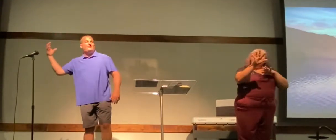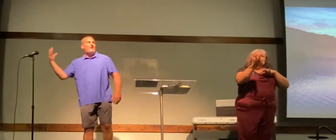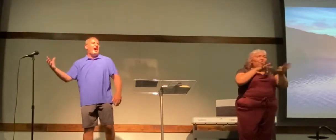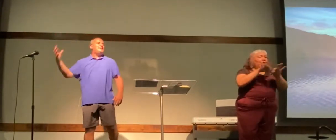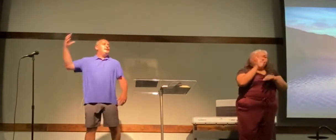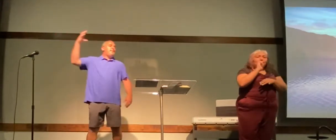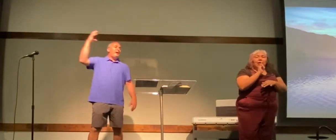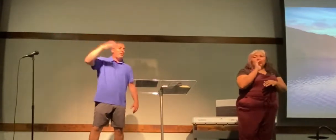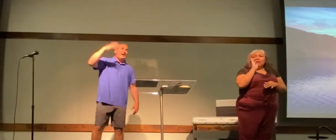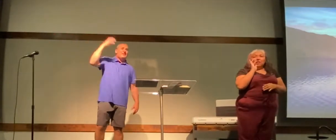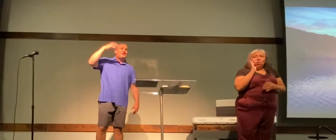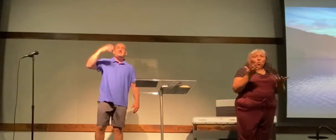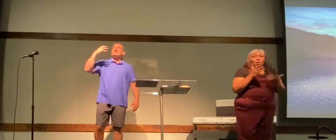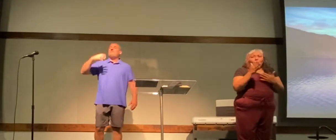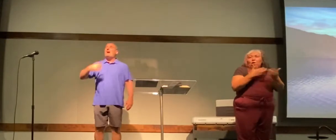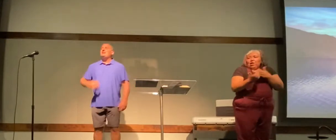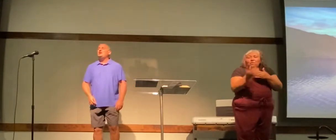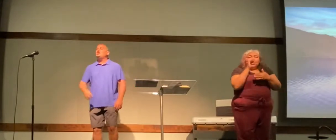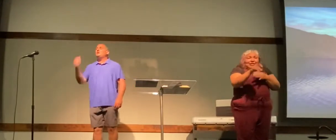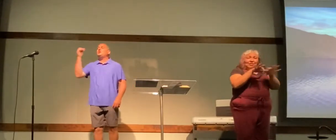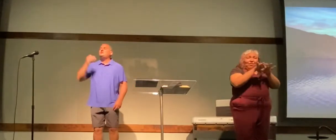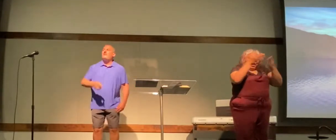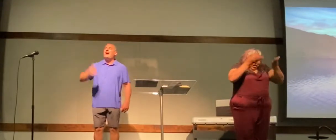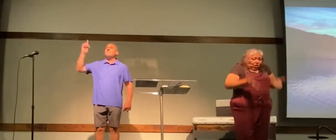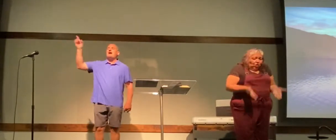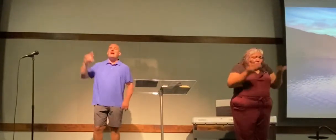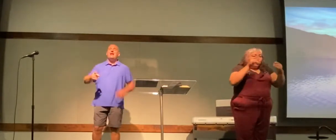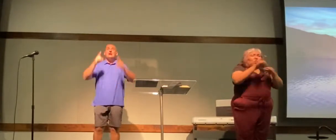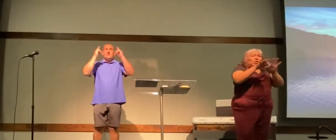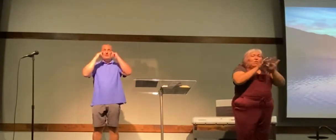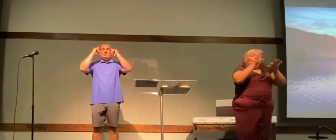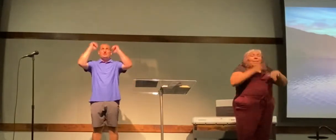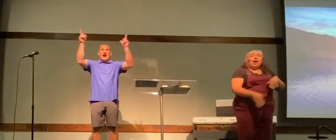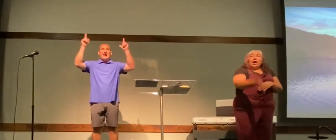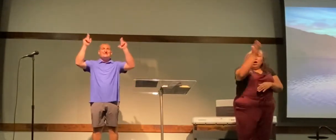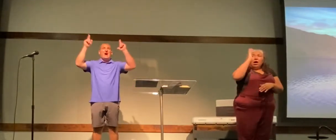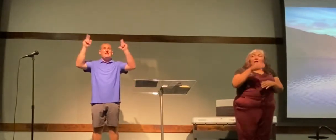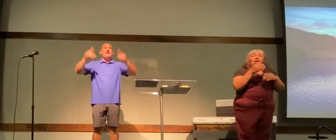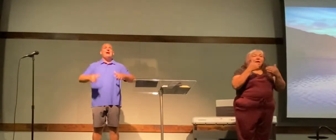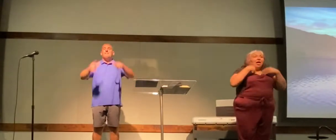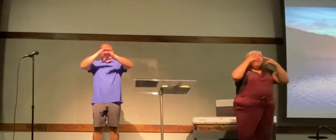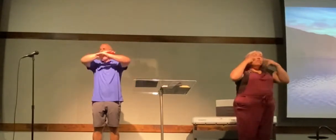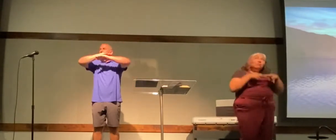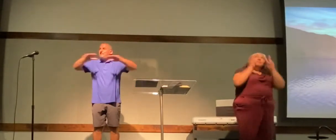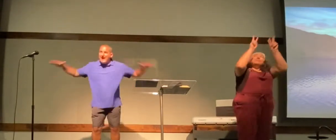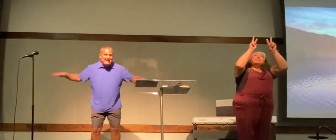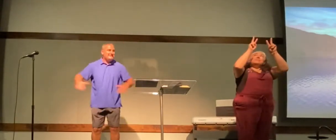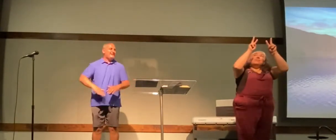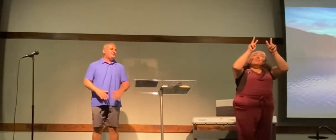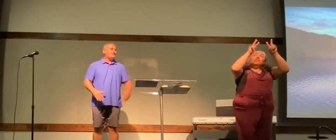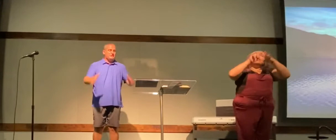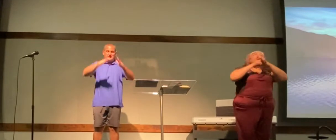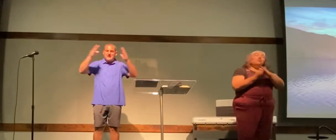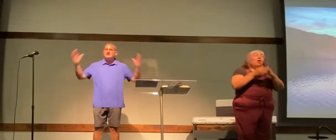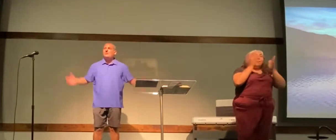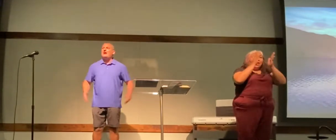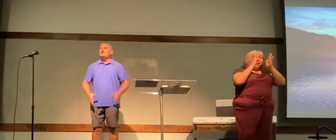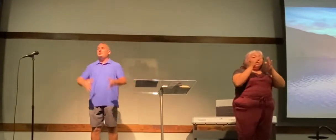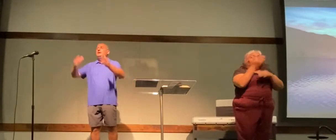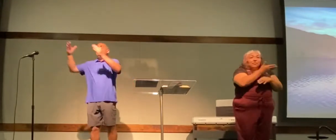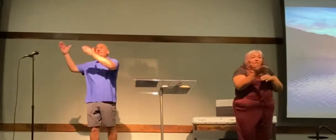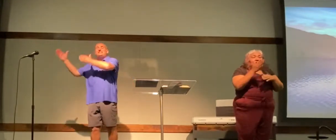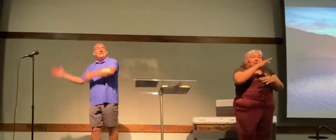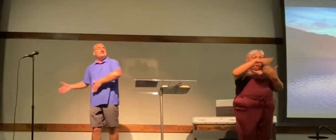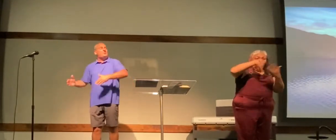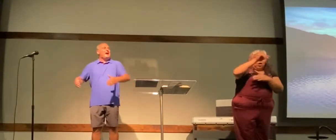not defined by whatever is defining you. You are defined by God. Put your eyes on Him. Stop paying attention to the things around